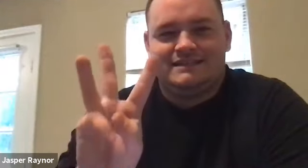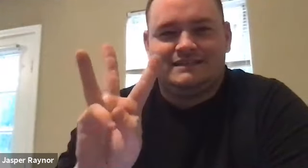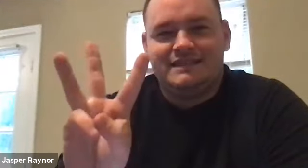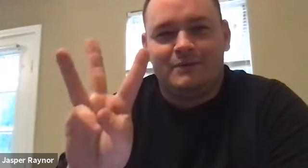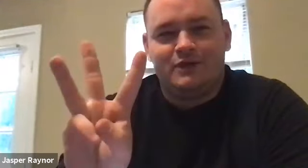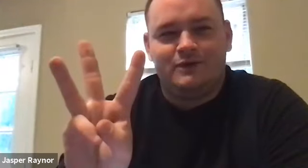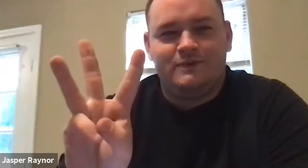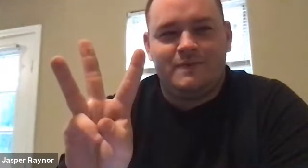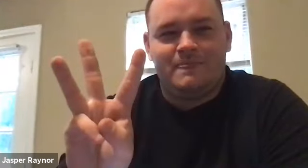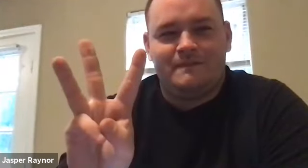W.